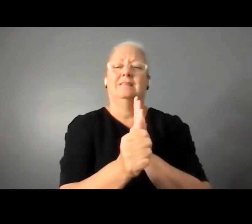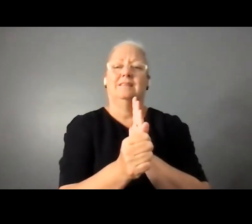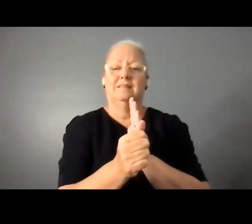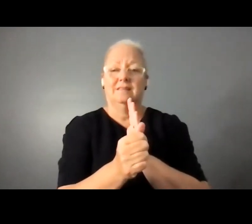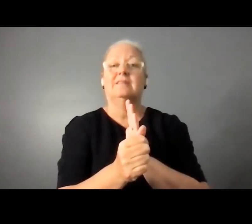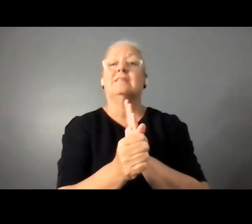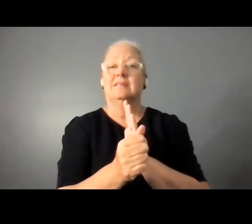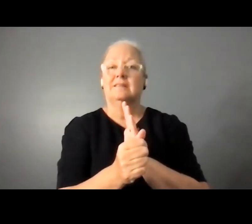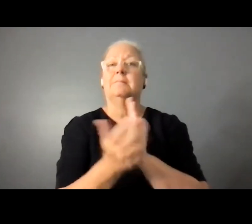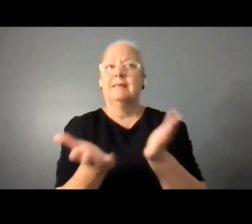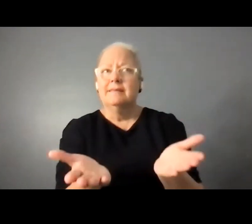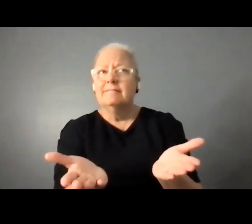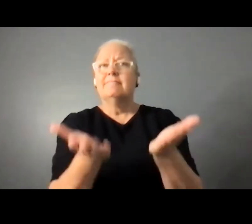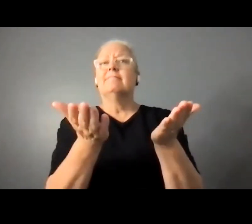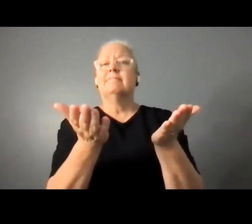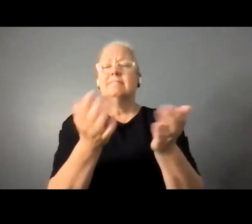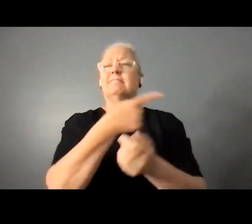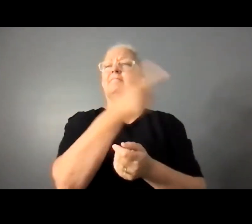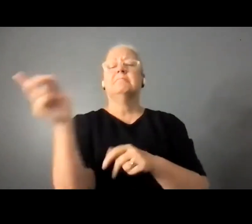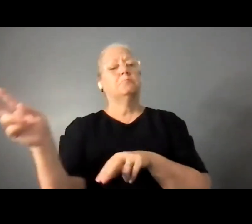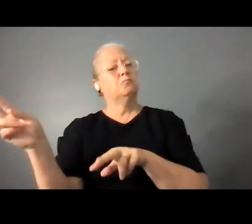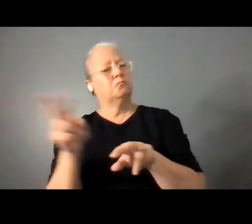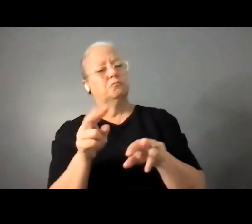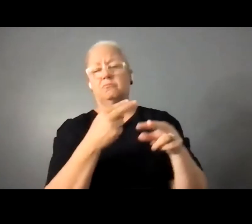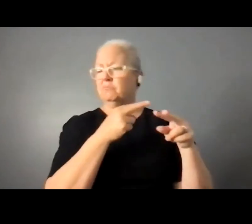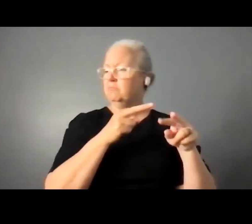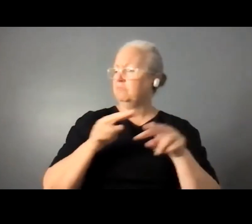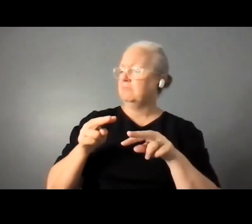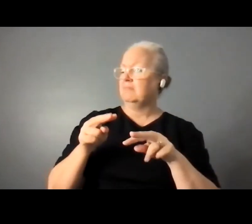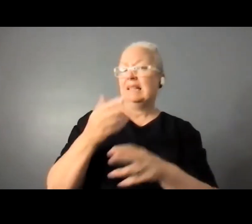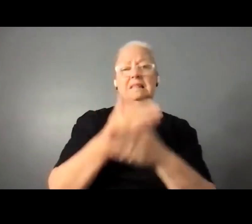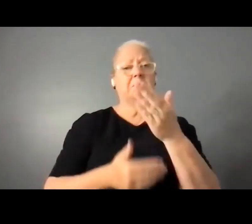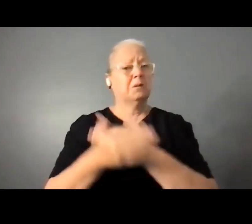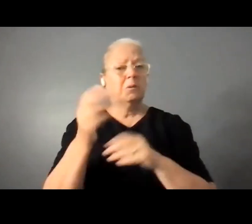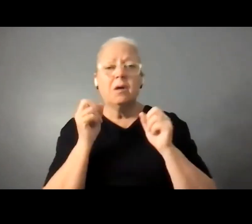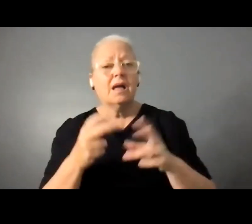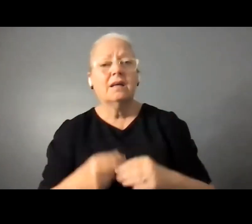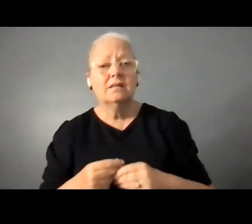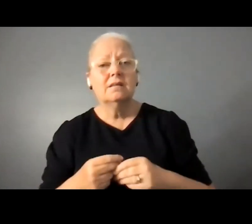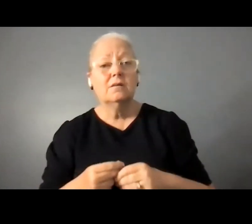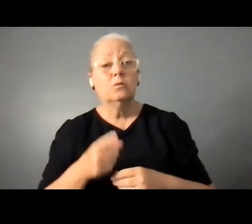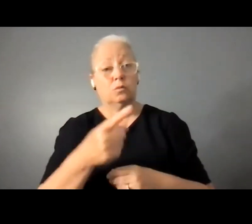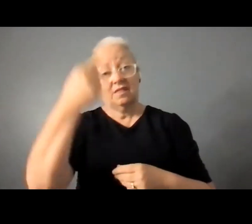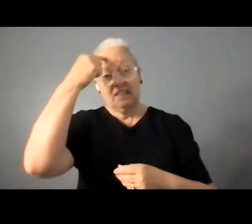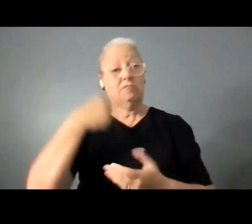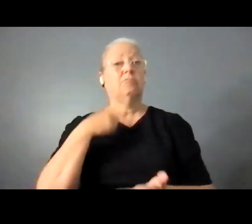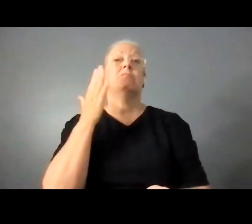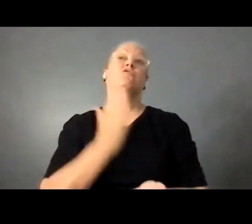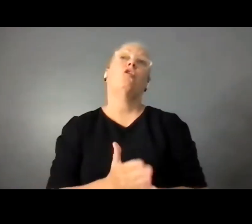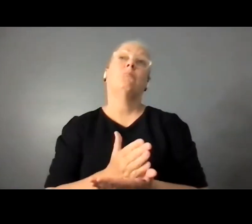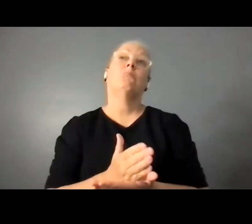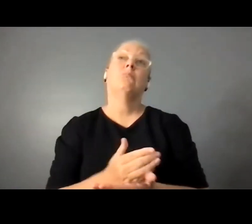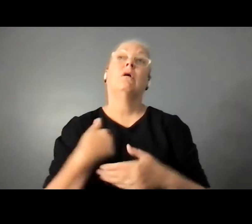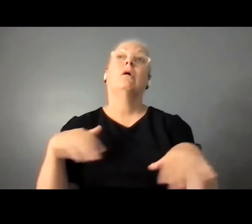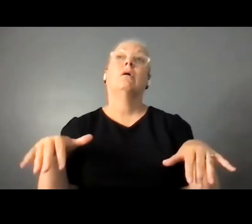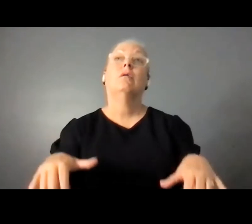ourselves that it's okay if we have disability, but it cannot stop us for what we want to be.